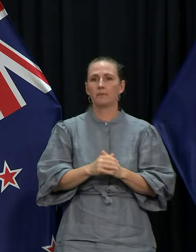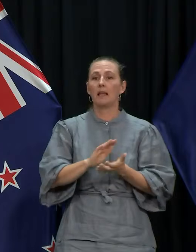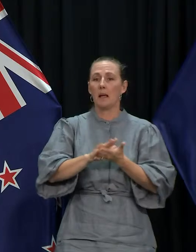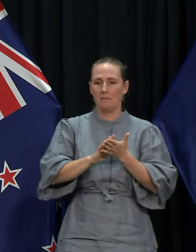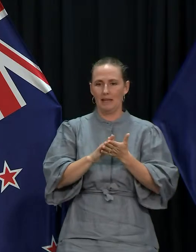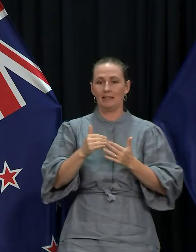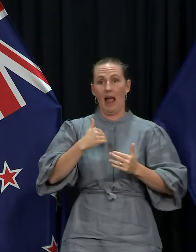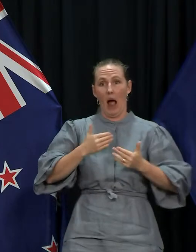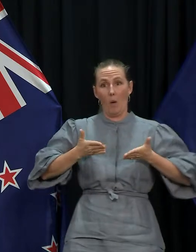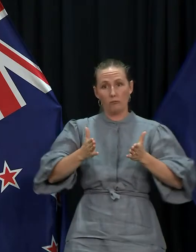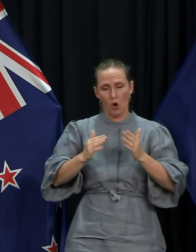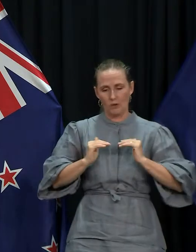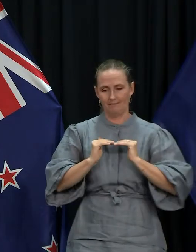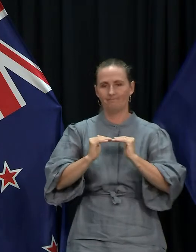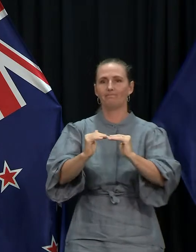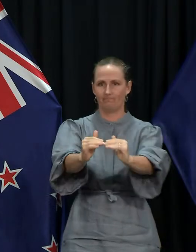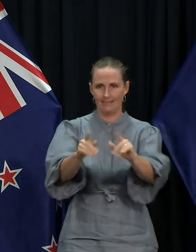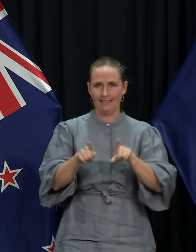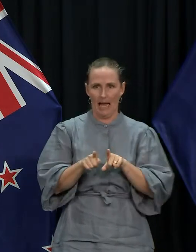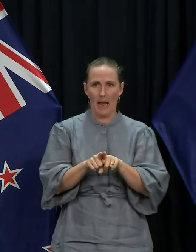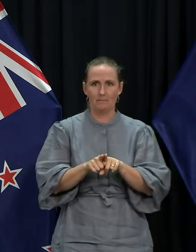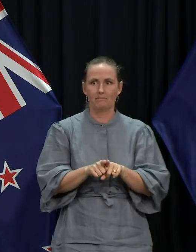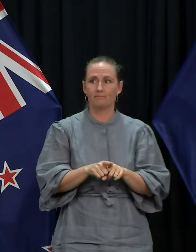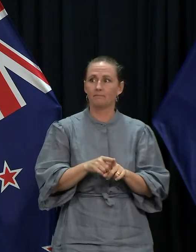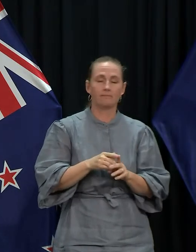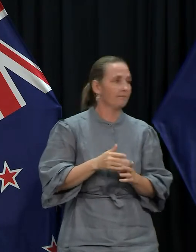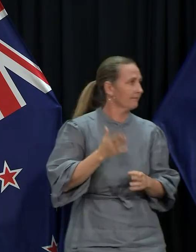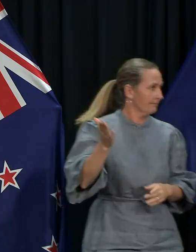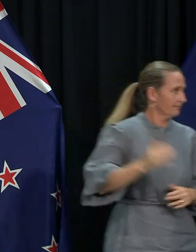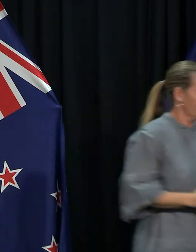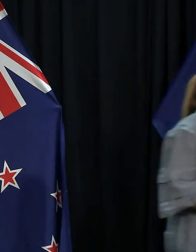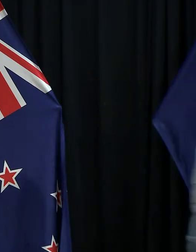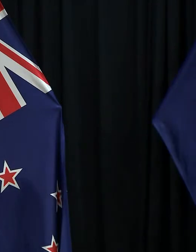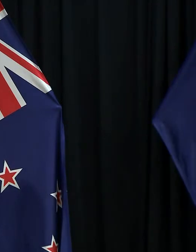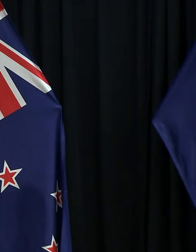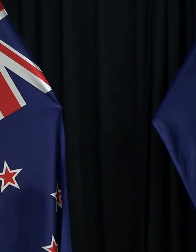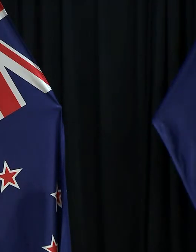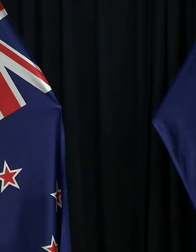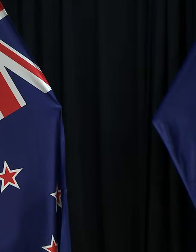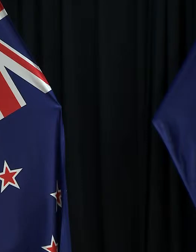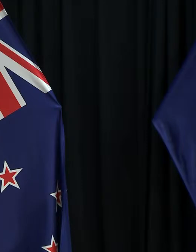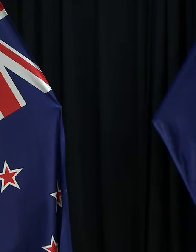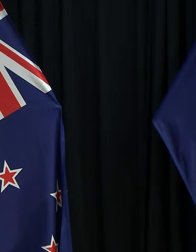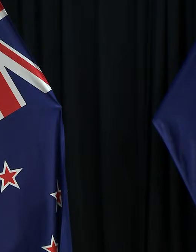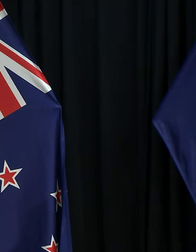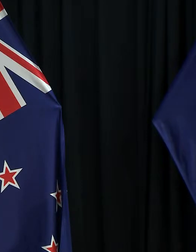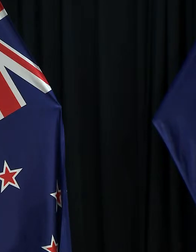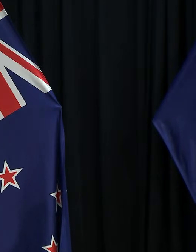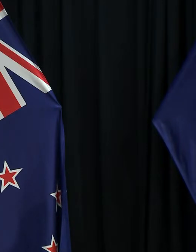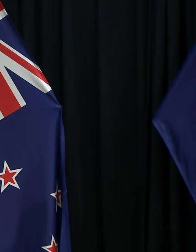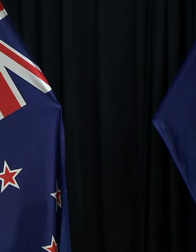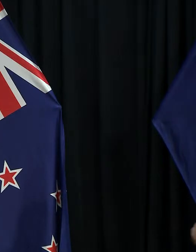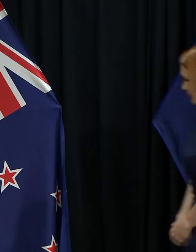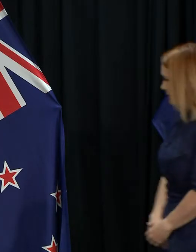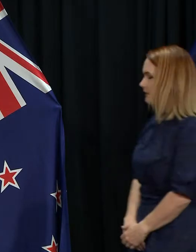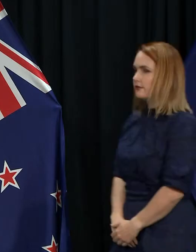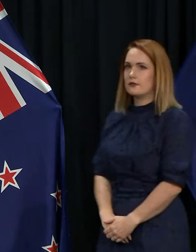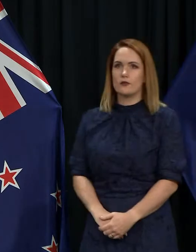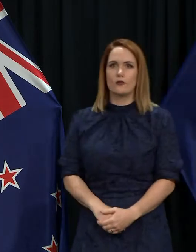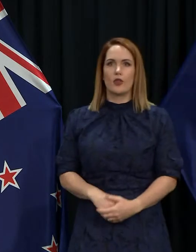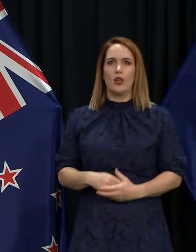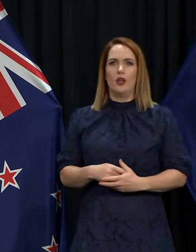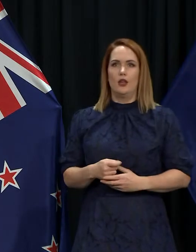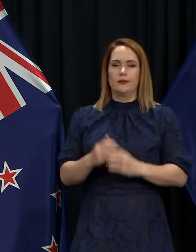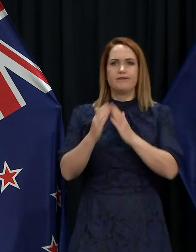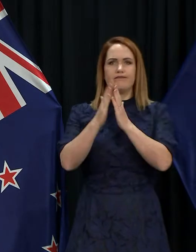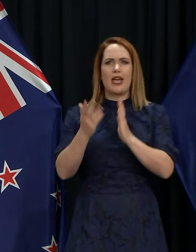if we do find ourselves in this scenario. Okay, I'll look to finish off. Rates are rising pretty quickly. They're much higher now than they were